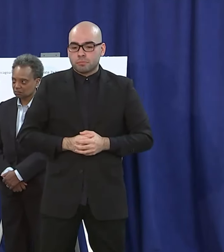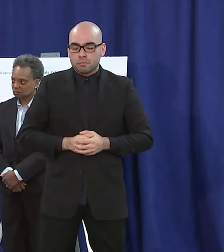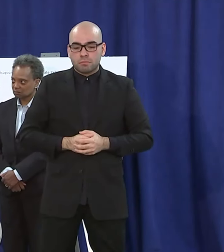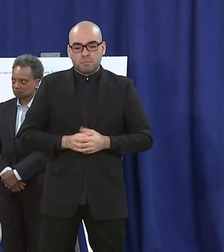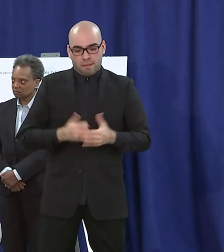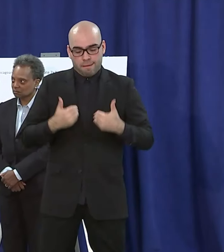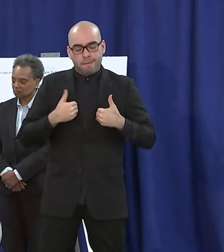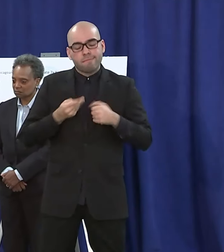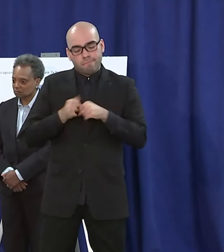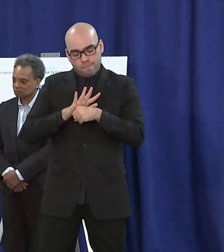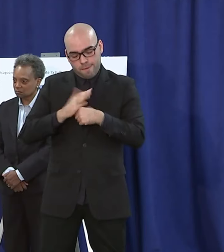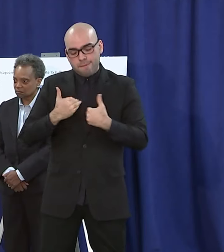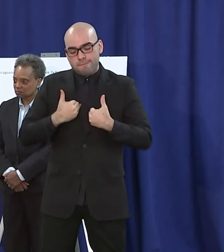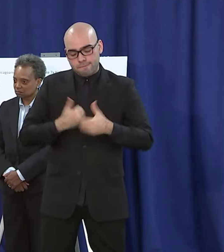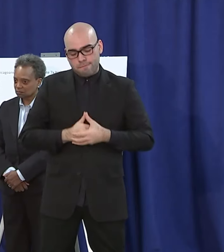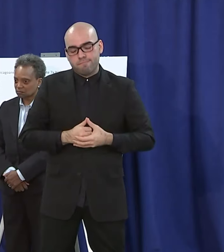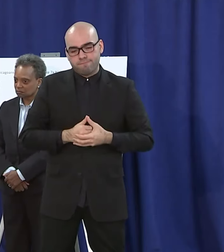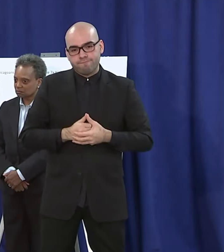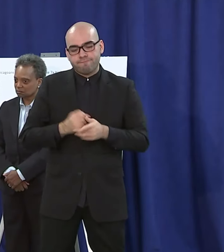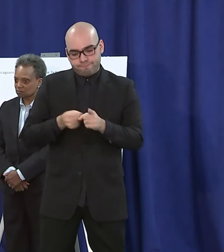testing positive for COVID.